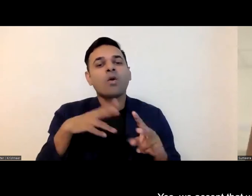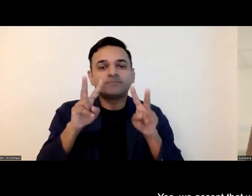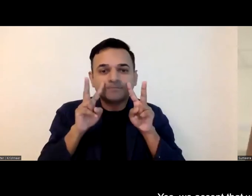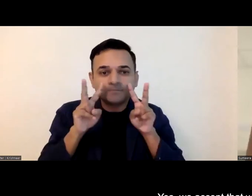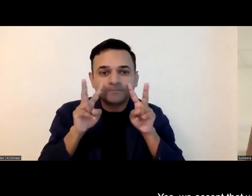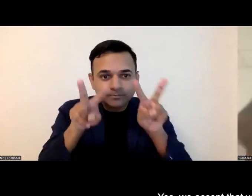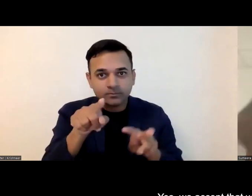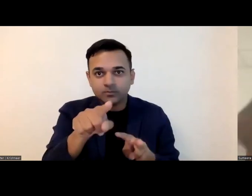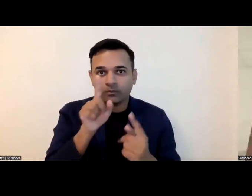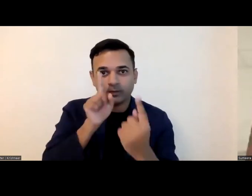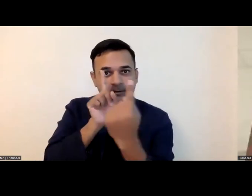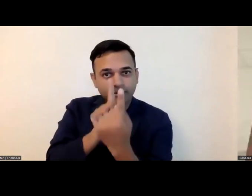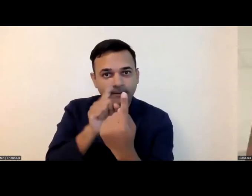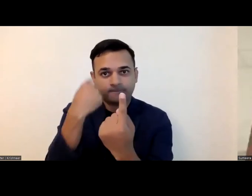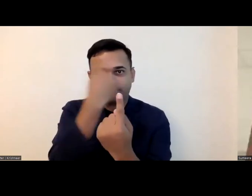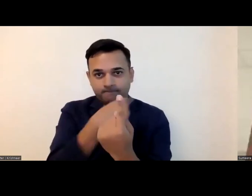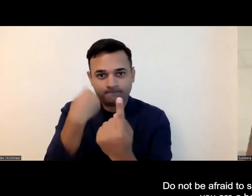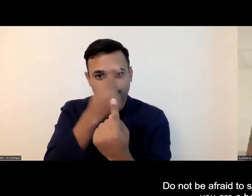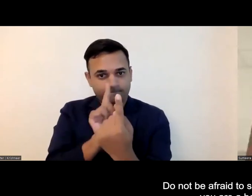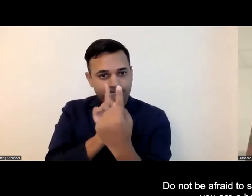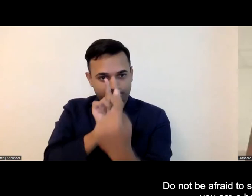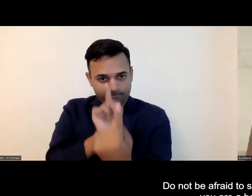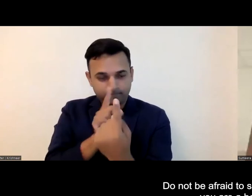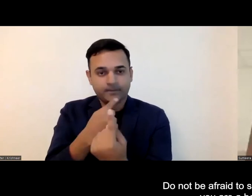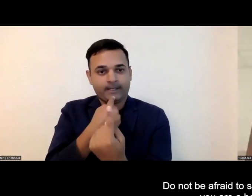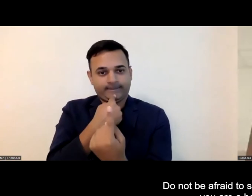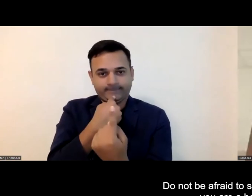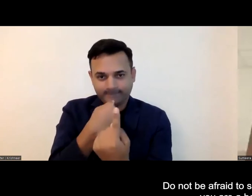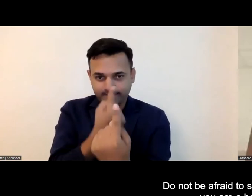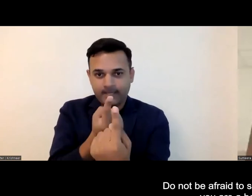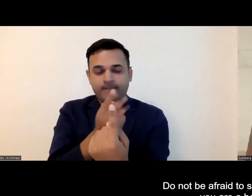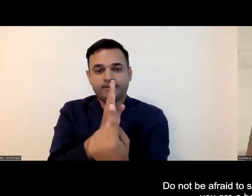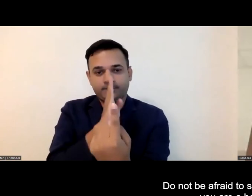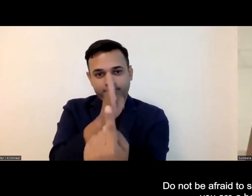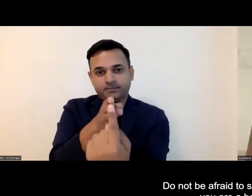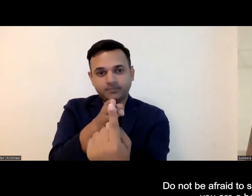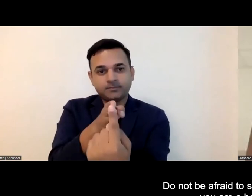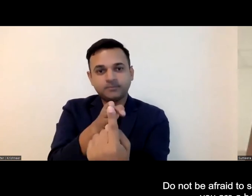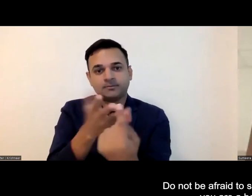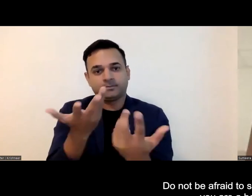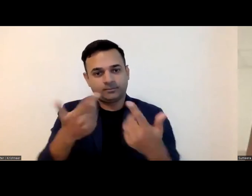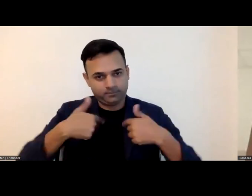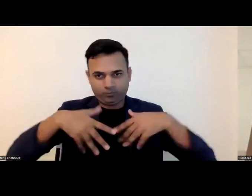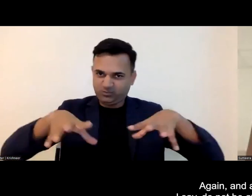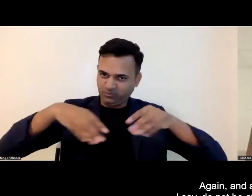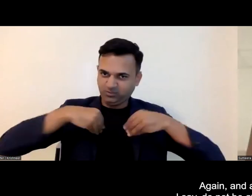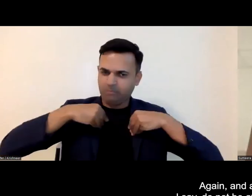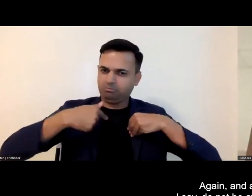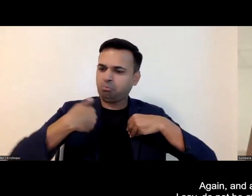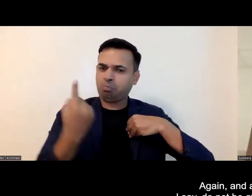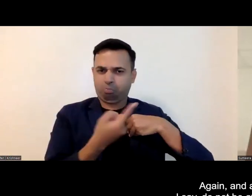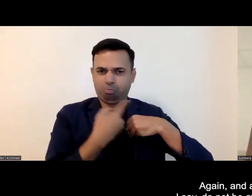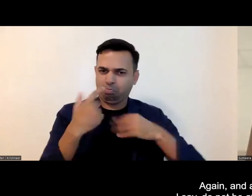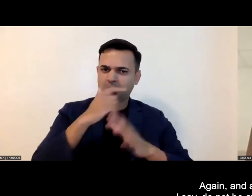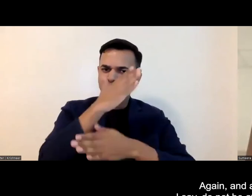are disabled. Do not be afraid to show those world your ability. Again and